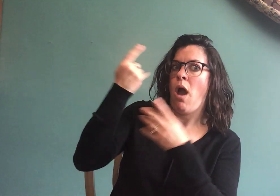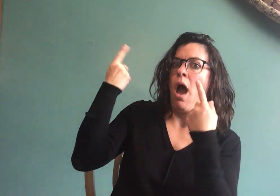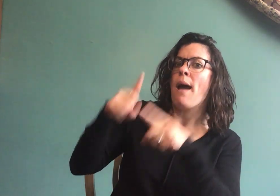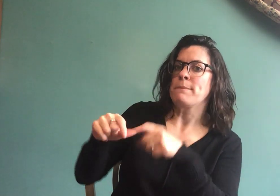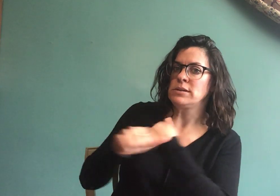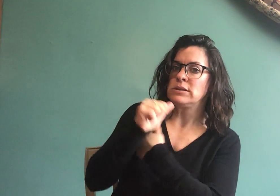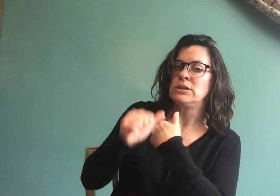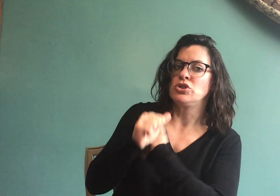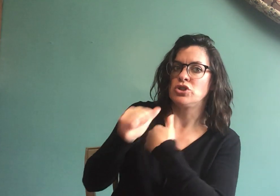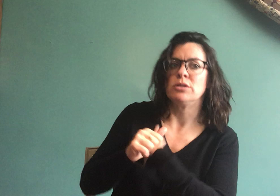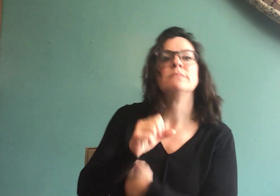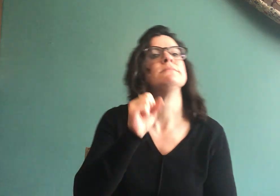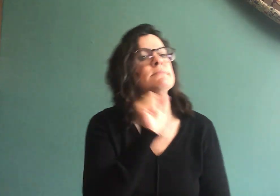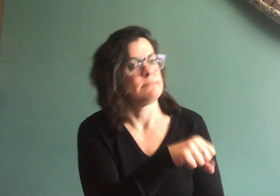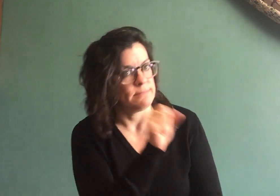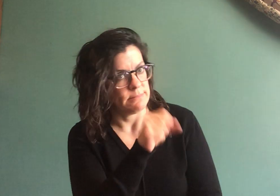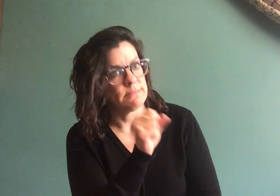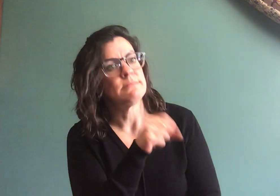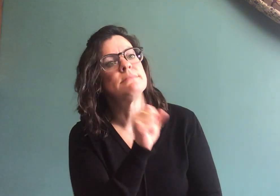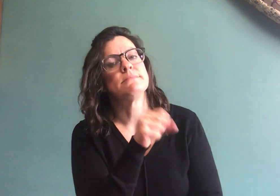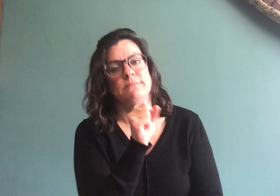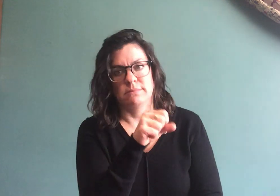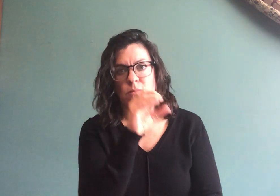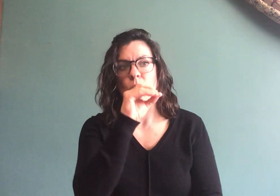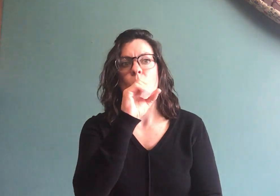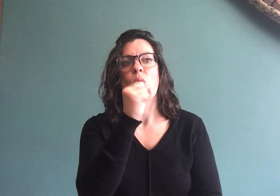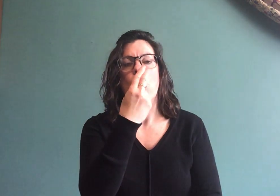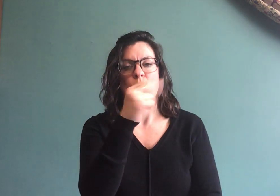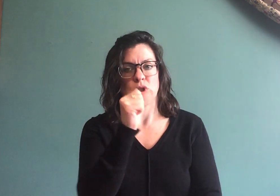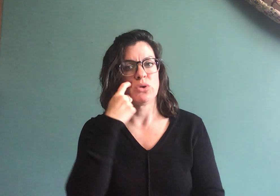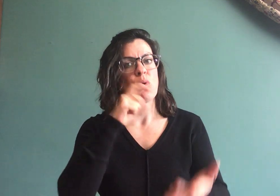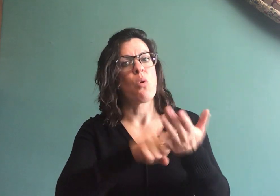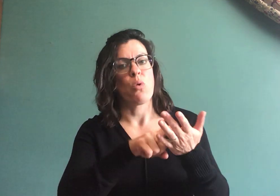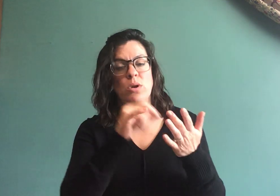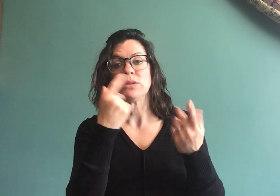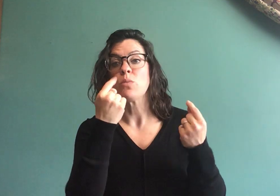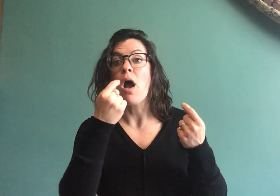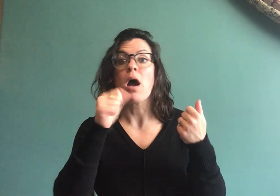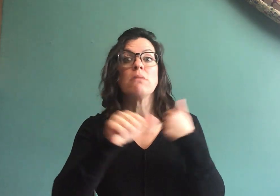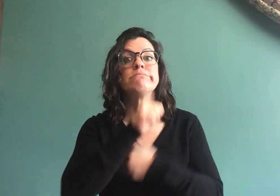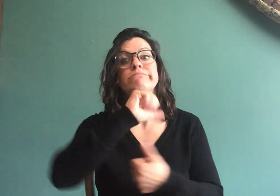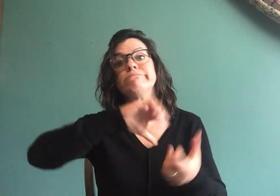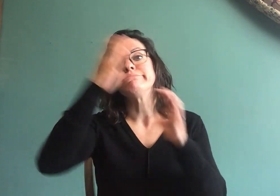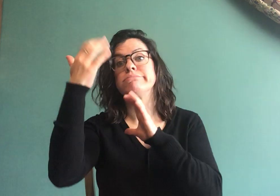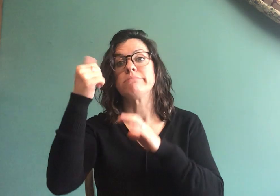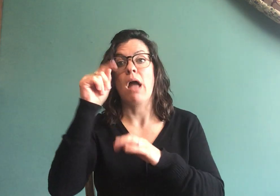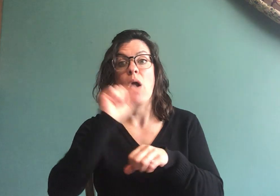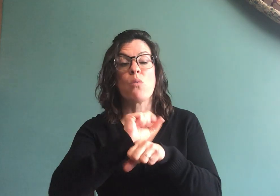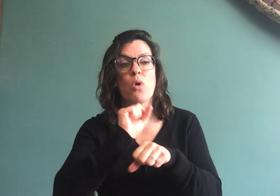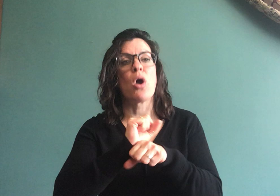Okay? So look at this right here. 34,000 deaths due to electrocution. That's an